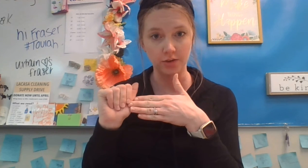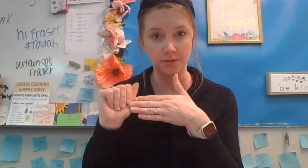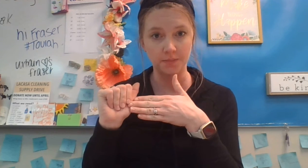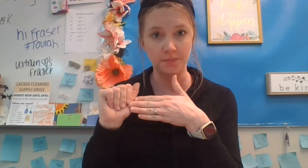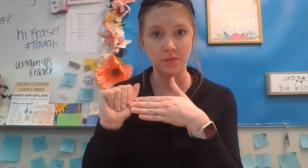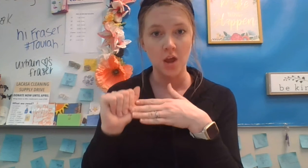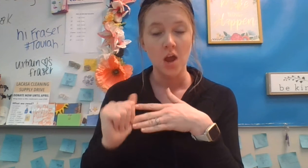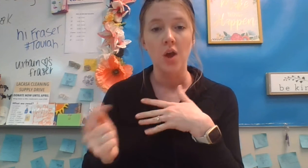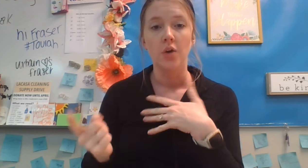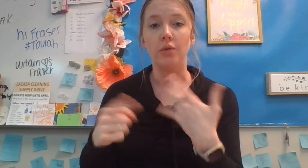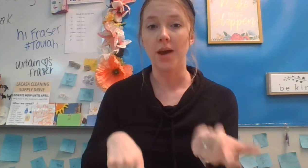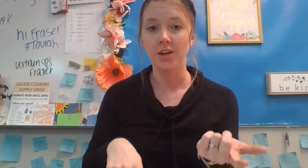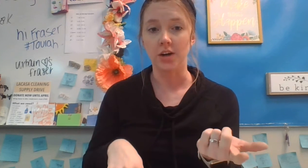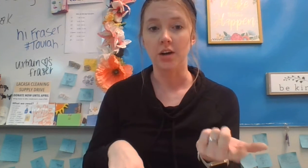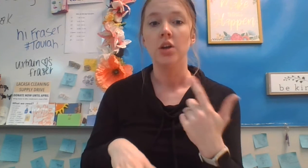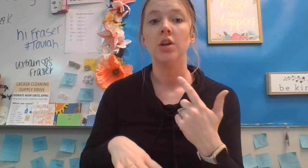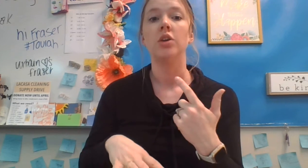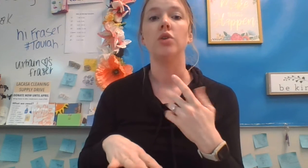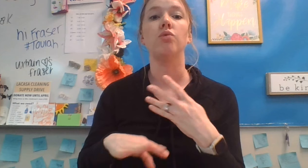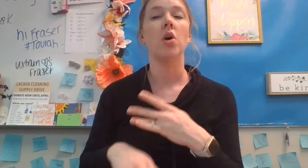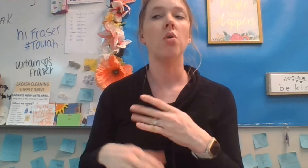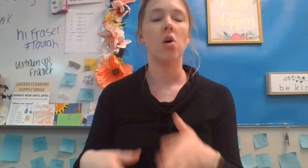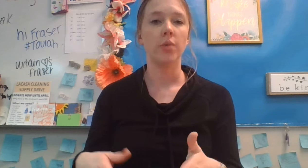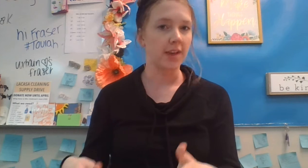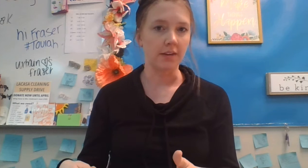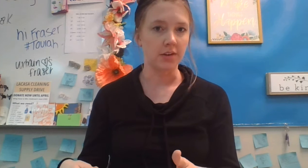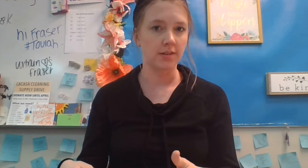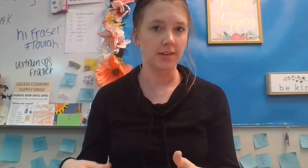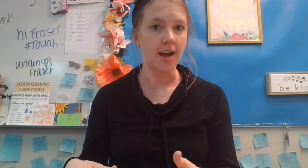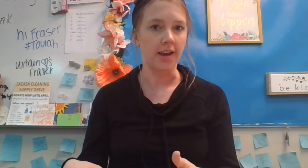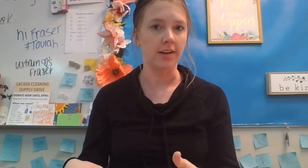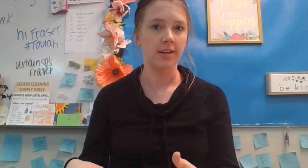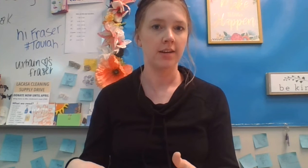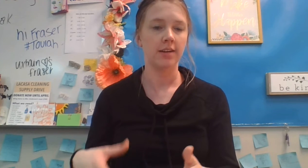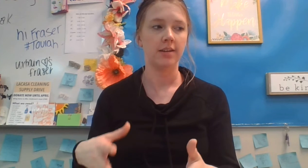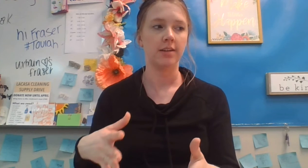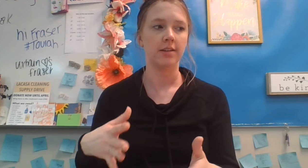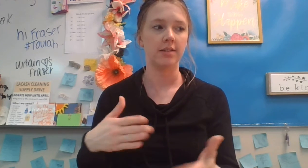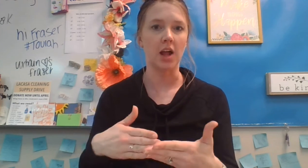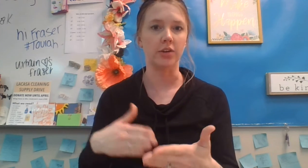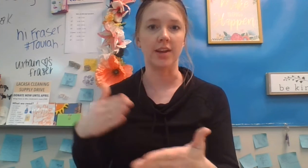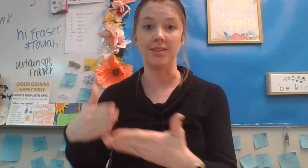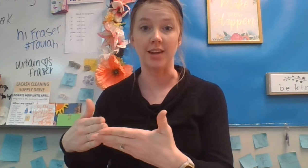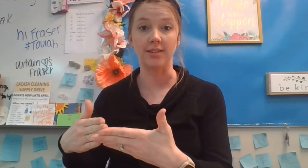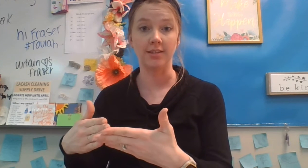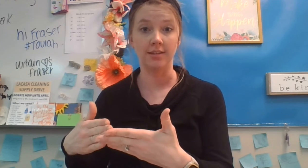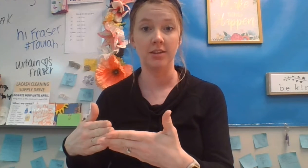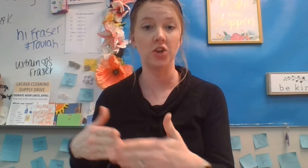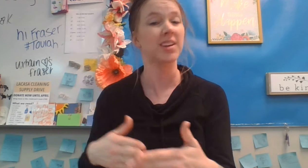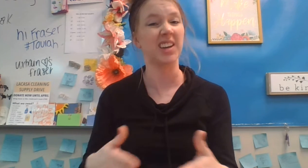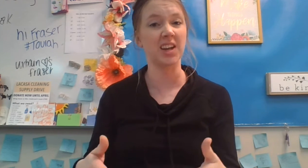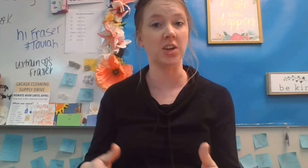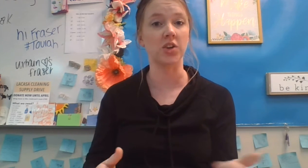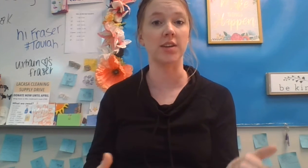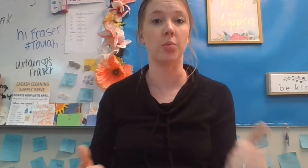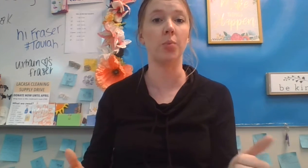$10. Reminder, you don't always have to sign dollars and cents. Just like in English, it's